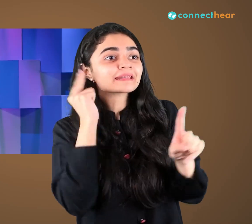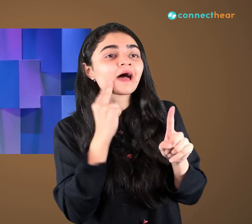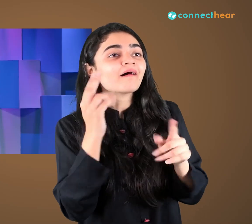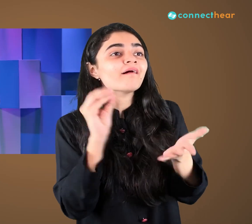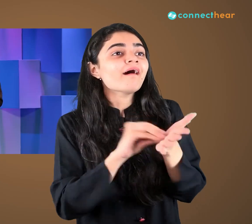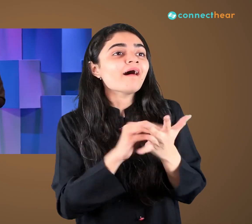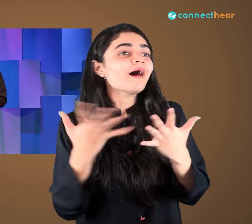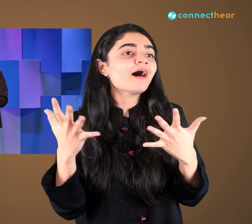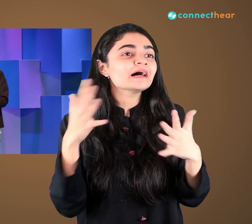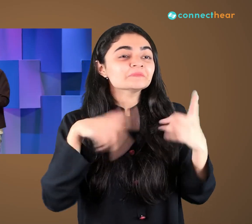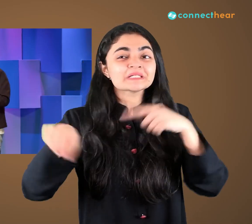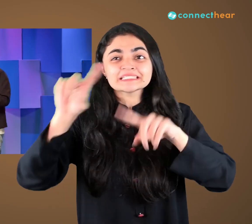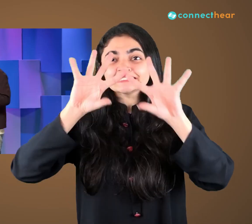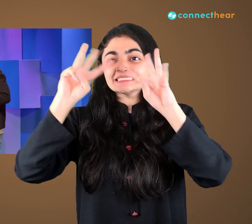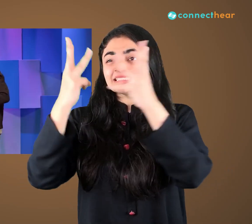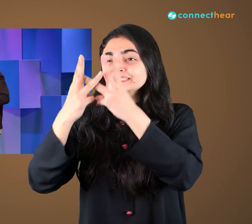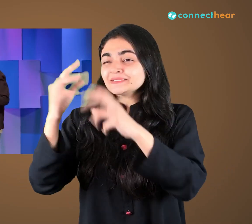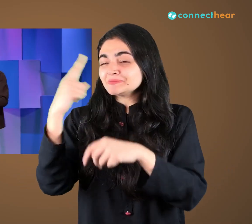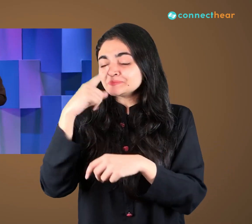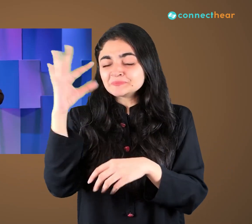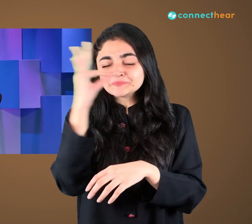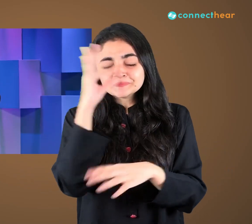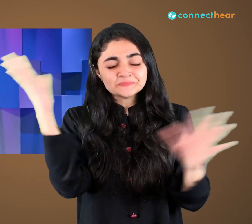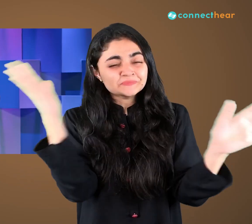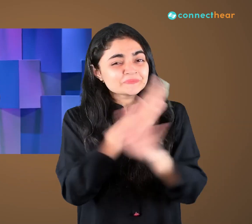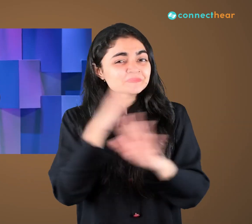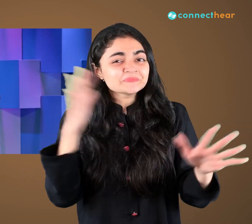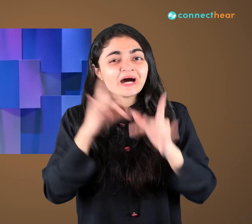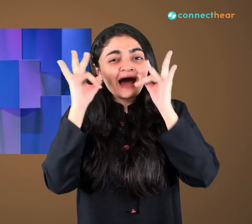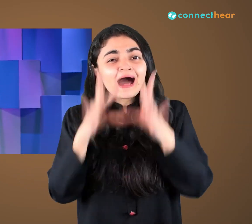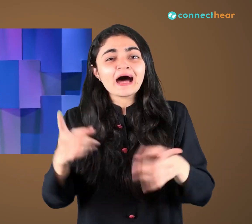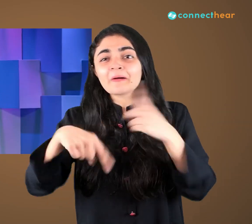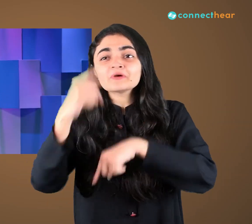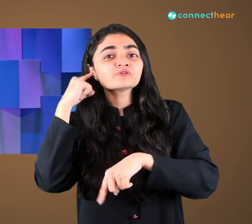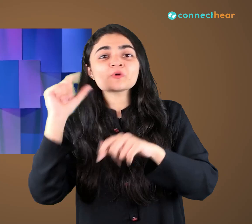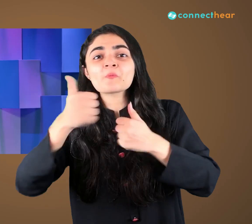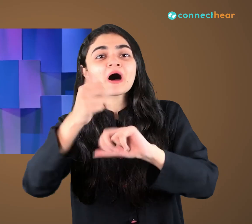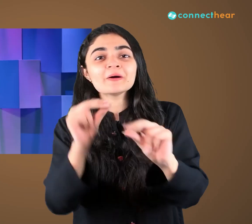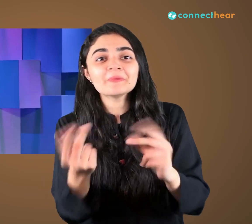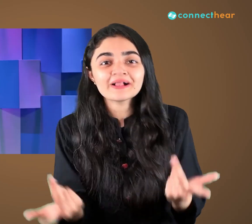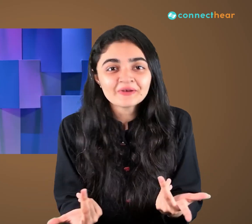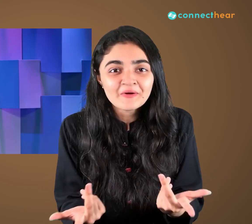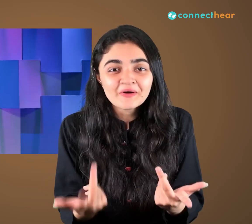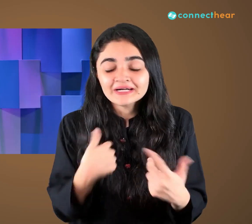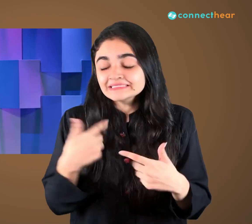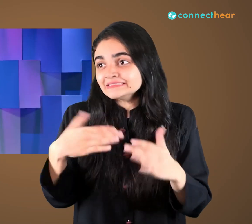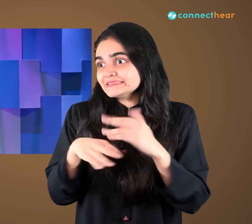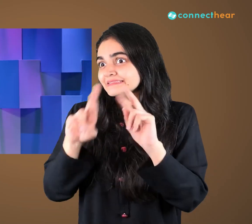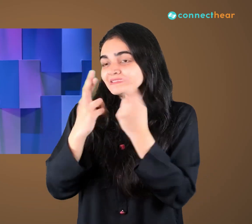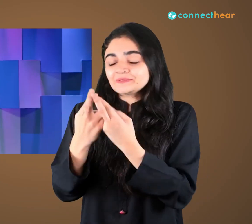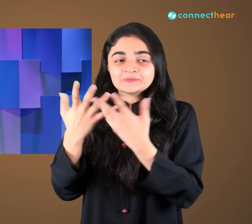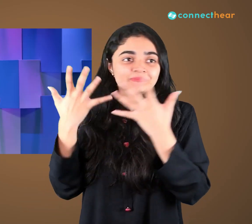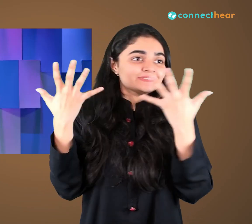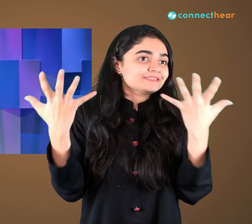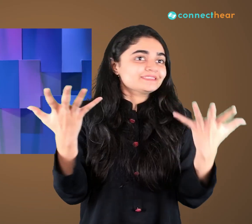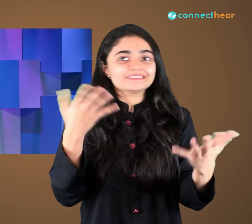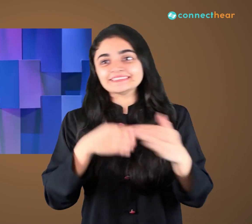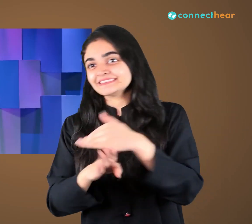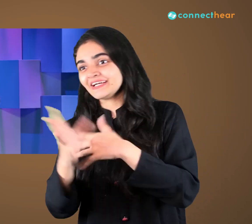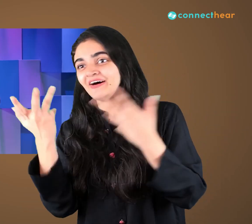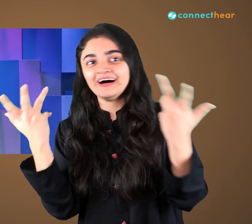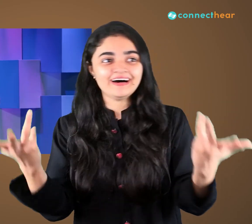You know, they don't have to hold it in. They just let that bad boy go. And they did. I mean, they